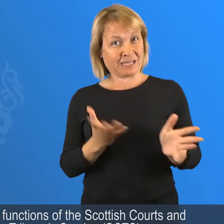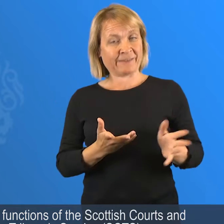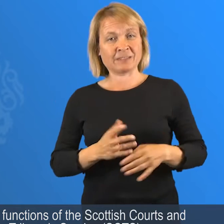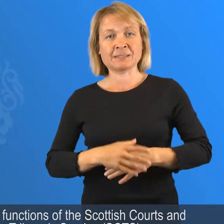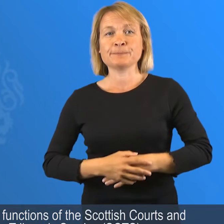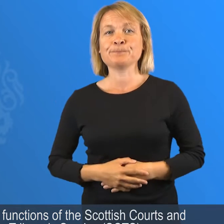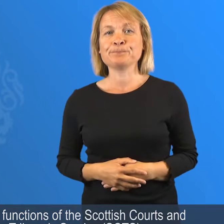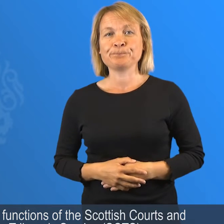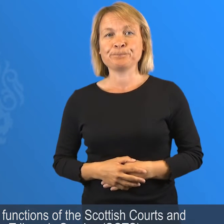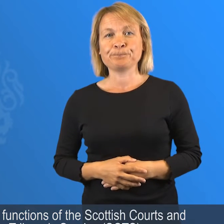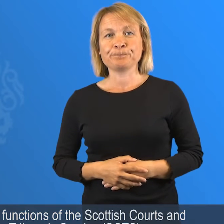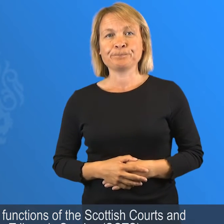SCTS.